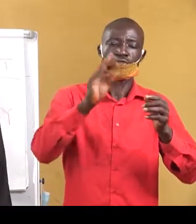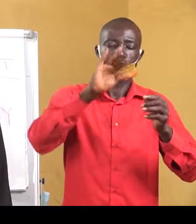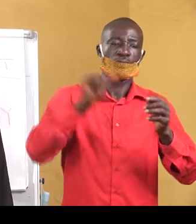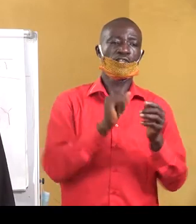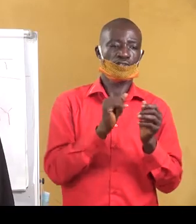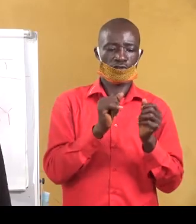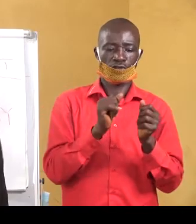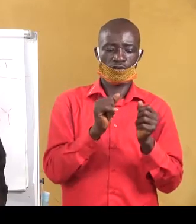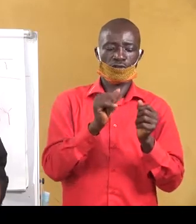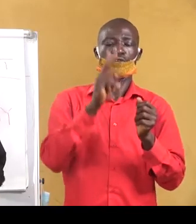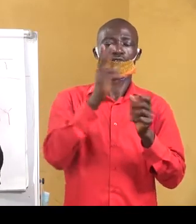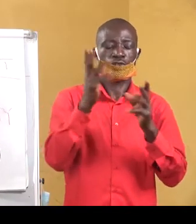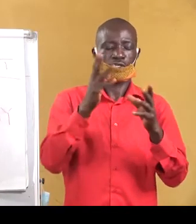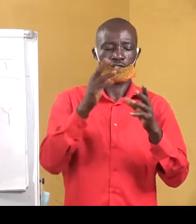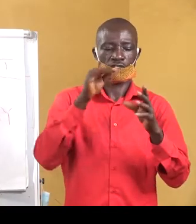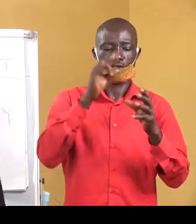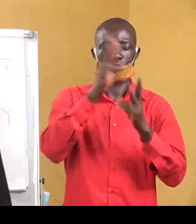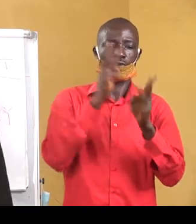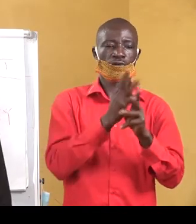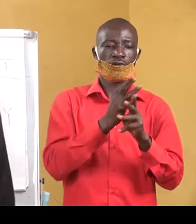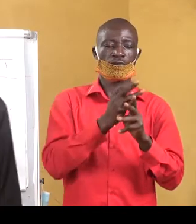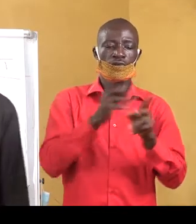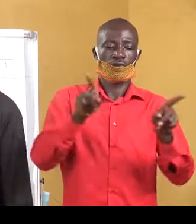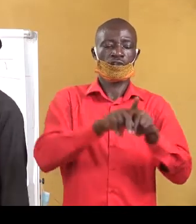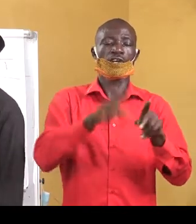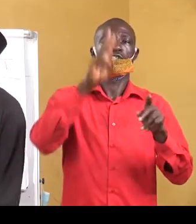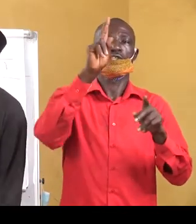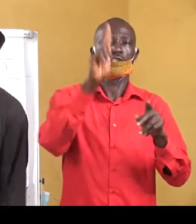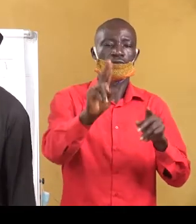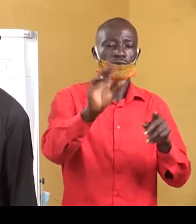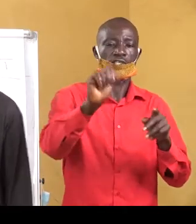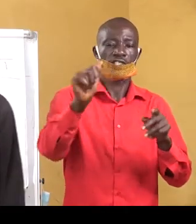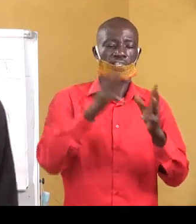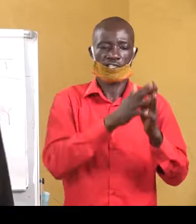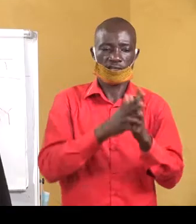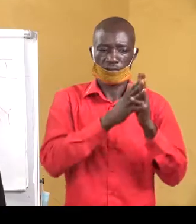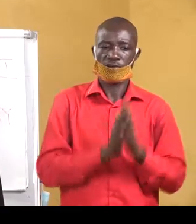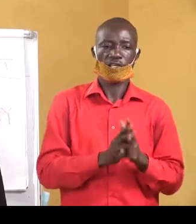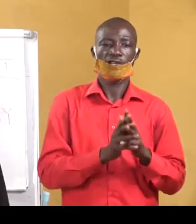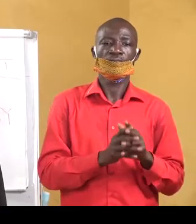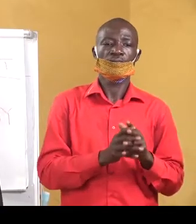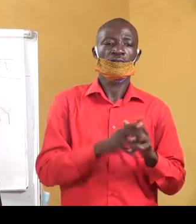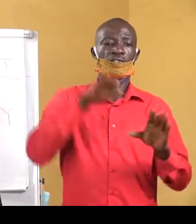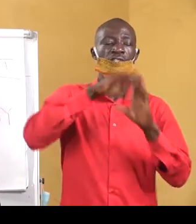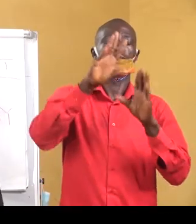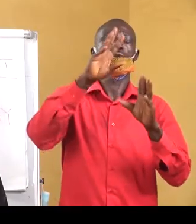of the world, like USA. This route is very, very busy. In your WAEC, In your